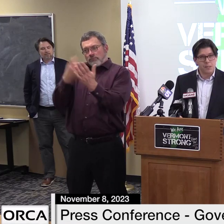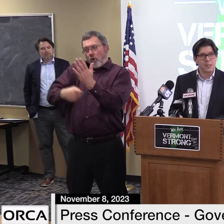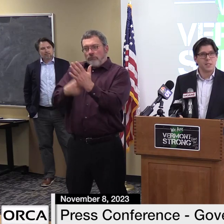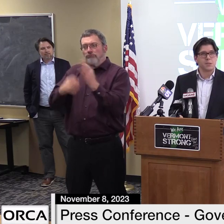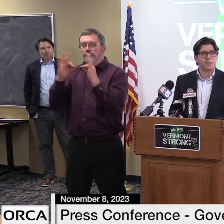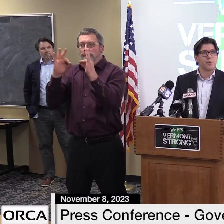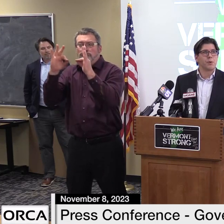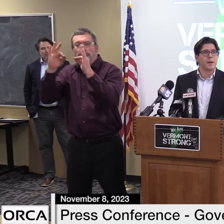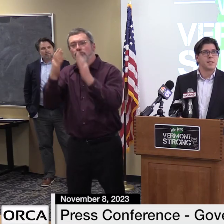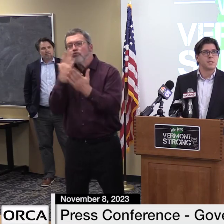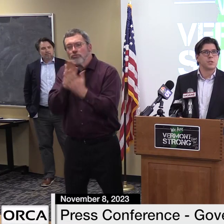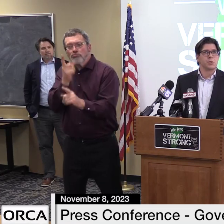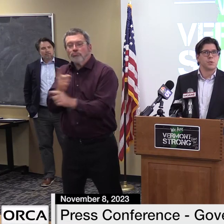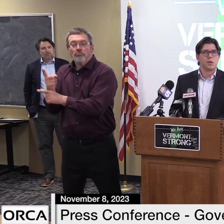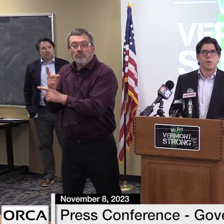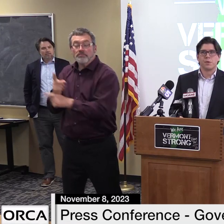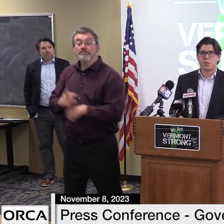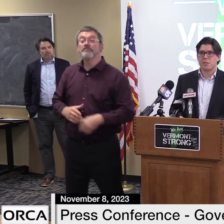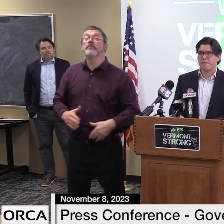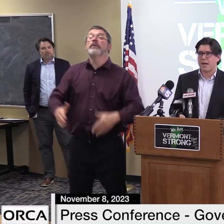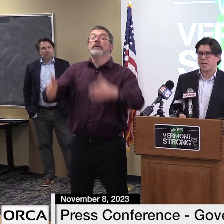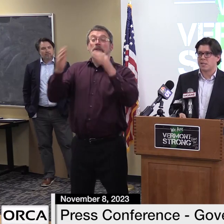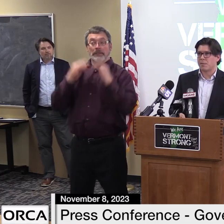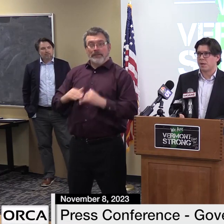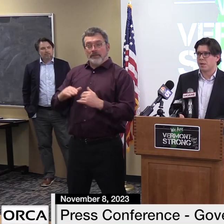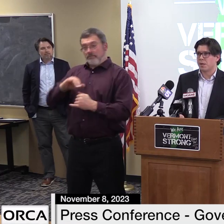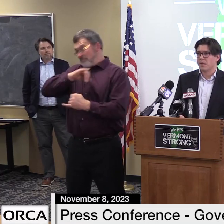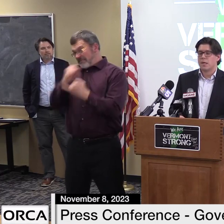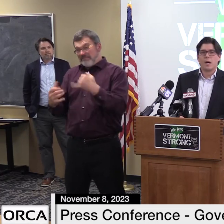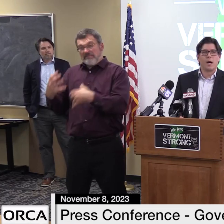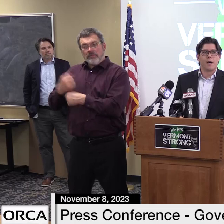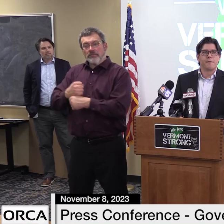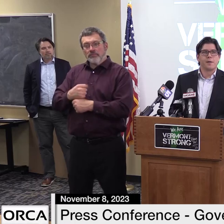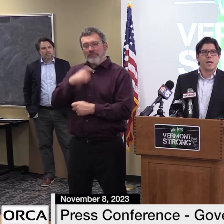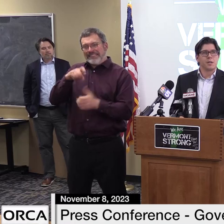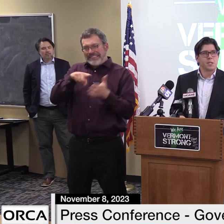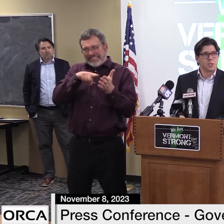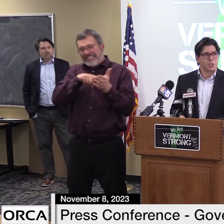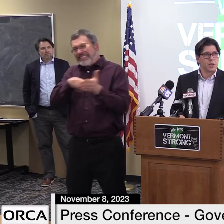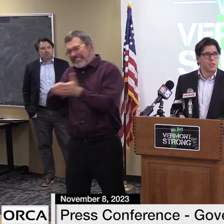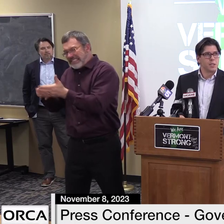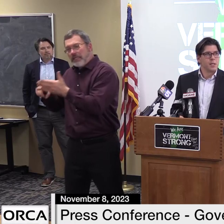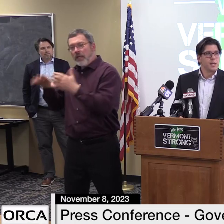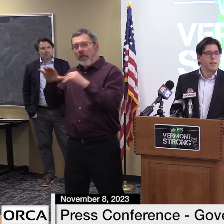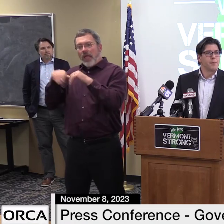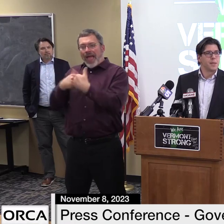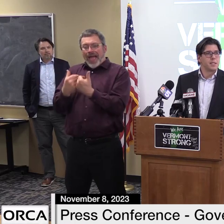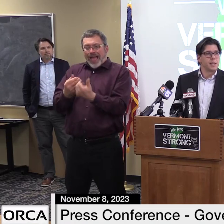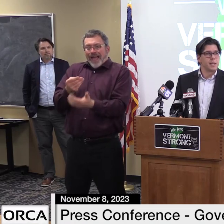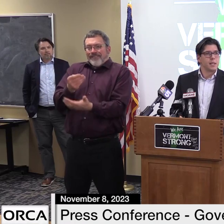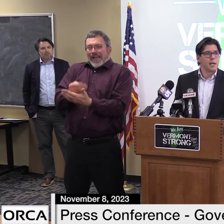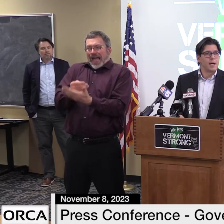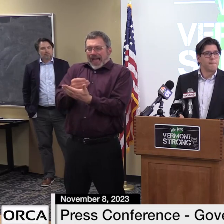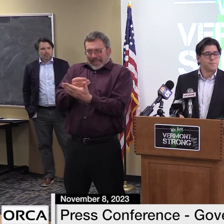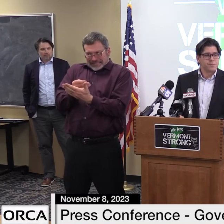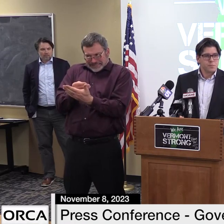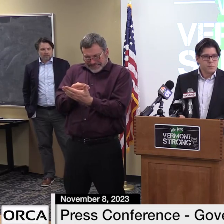And finally, we need to explore ways to reduce the financing barrier of housing construction,